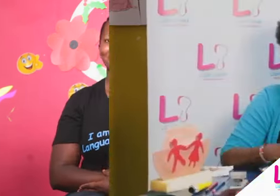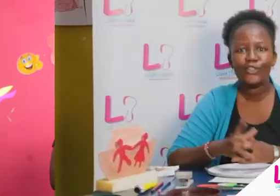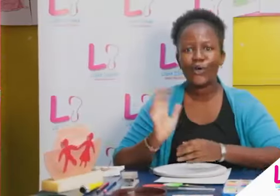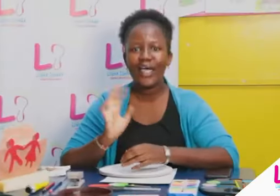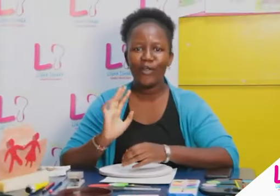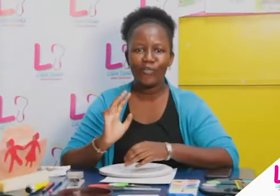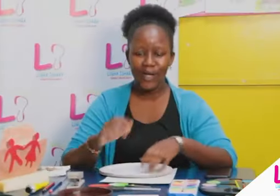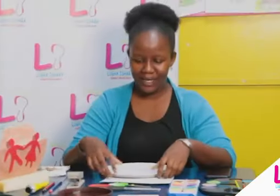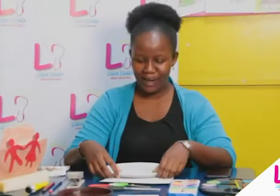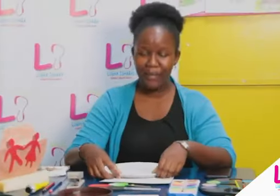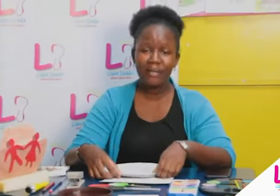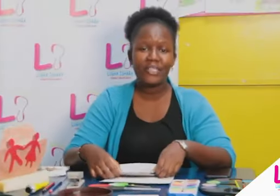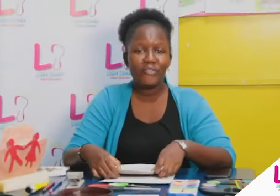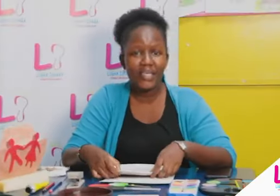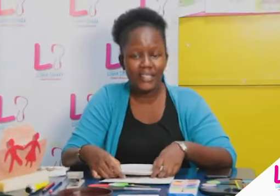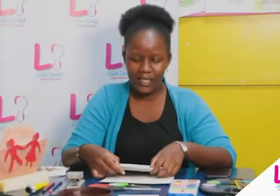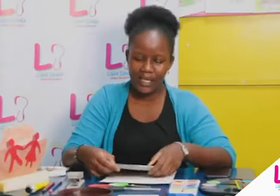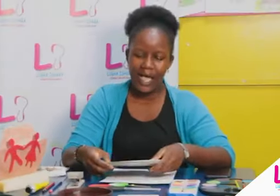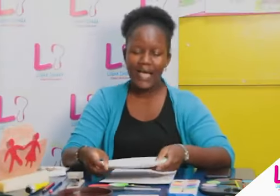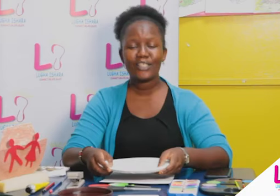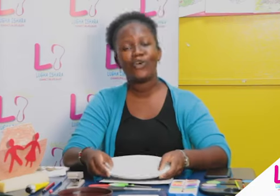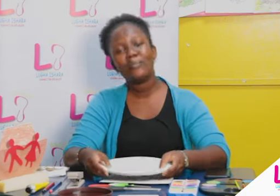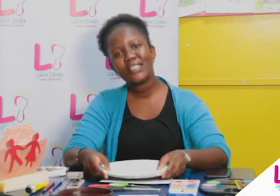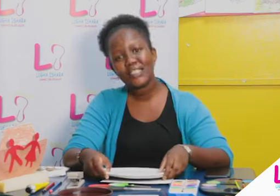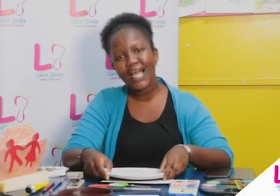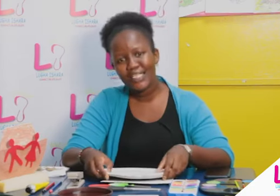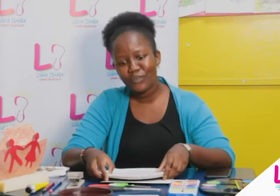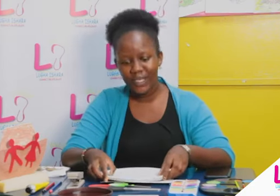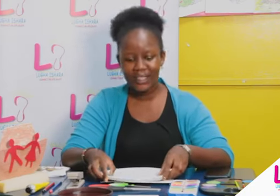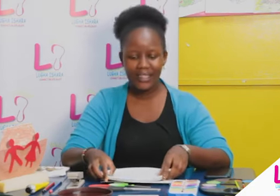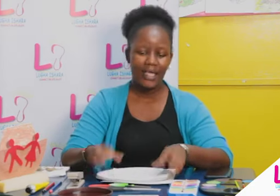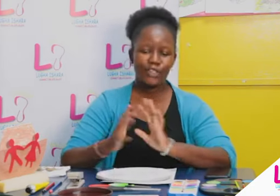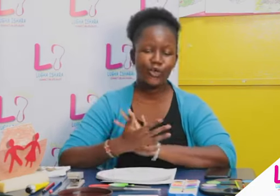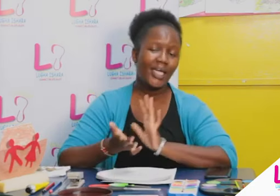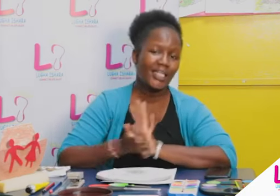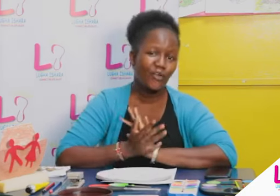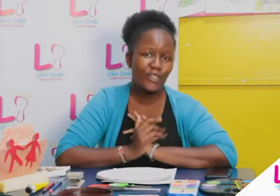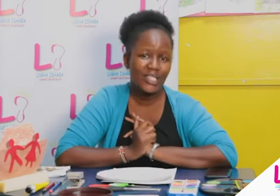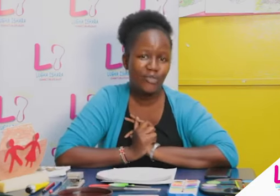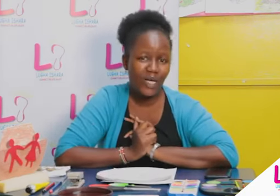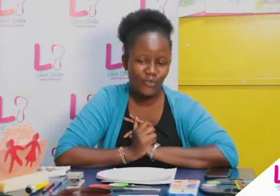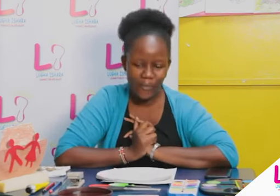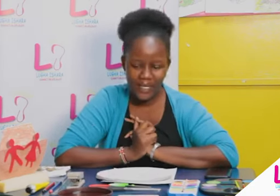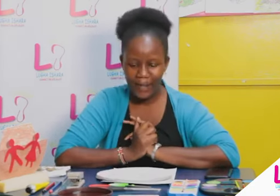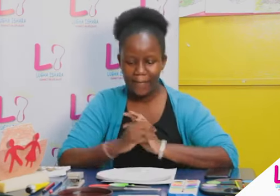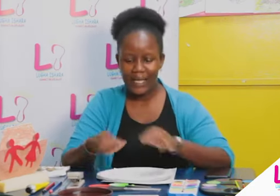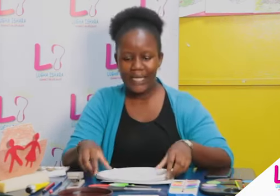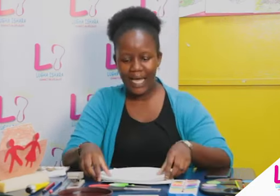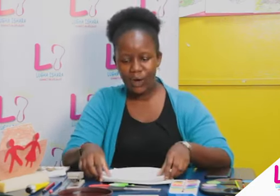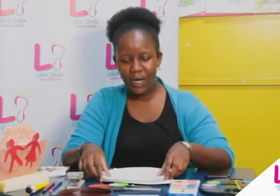So hello everyone, my name is Faith. Others call me Teacher Auntie Faith. So any of those names works for me. Now today I